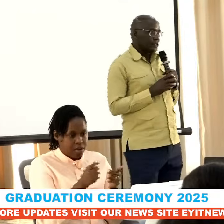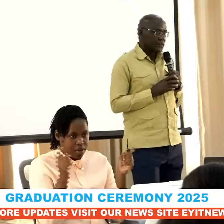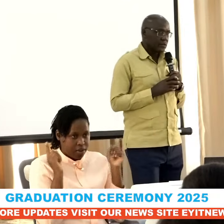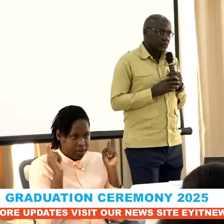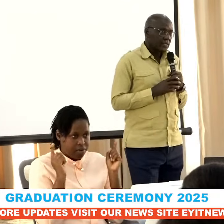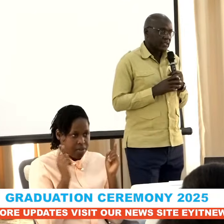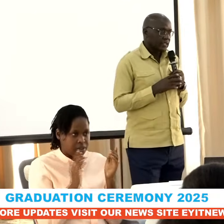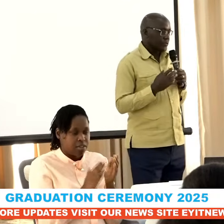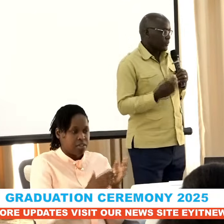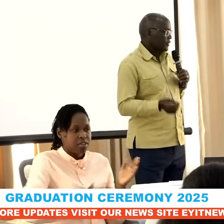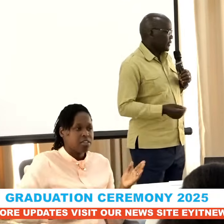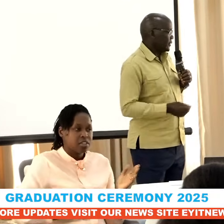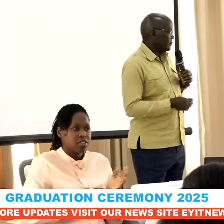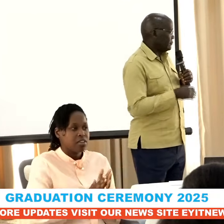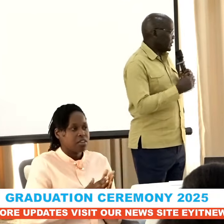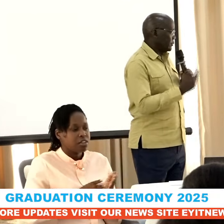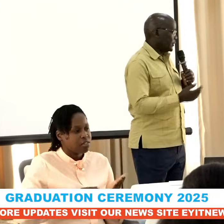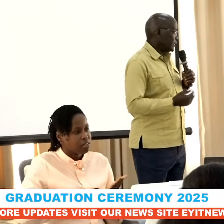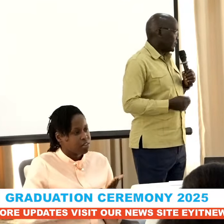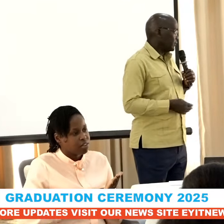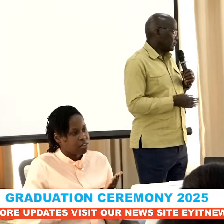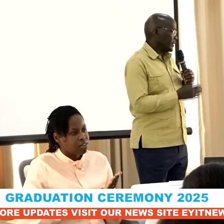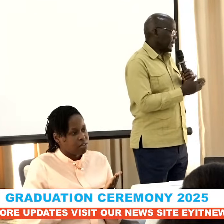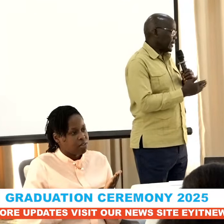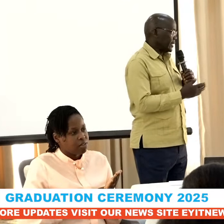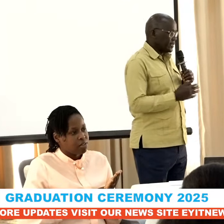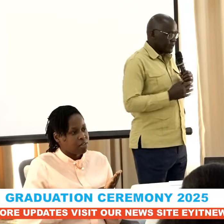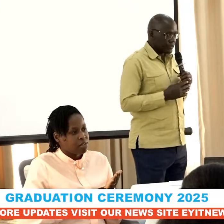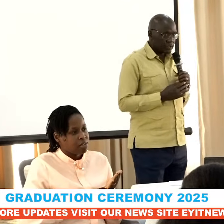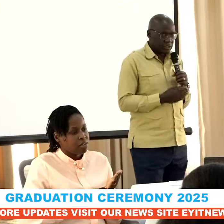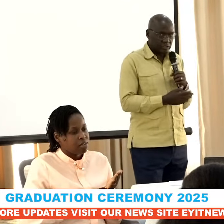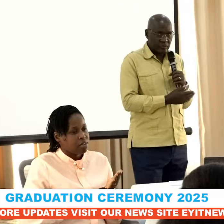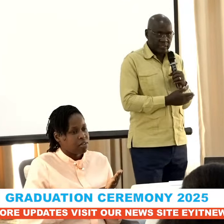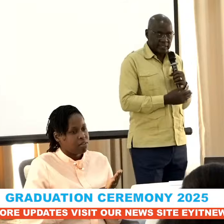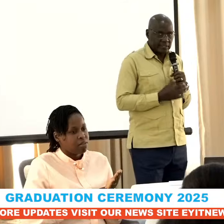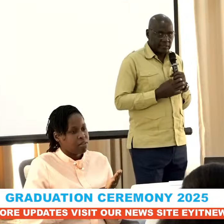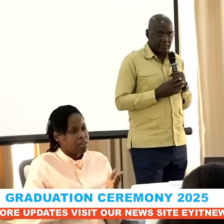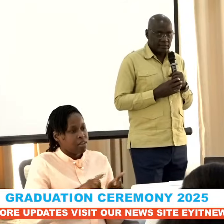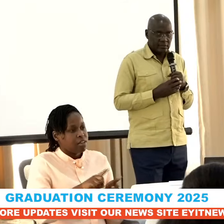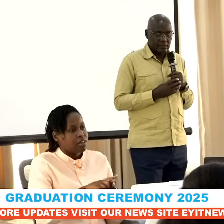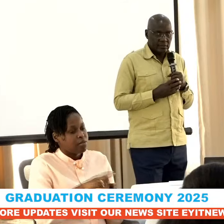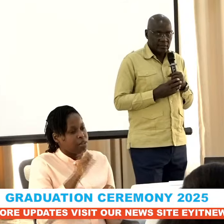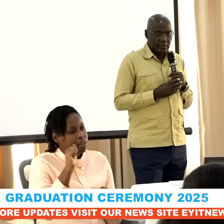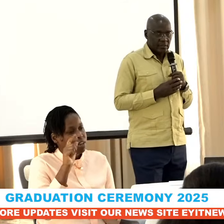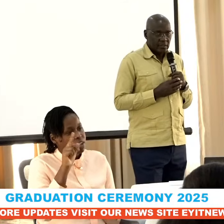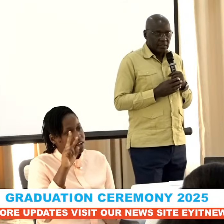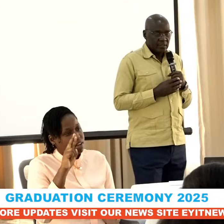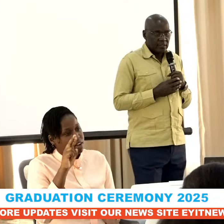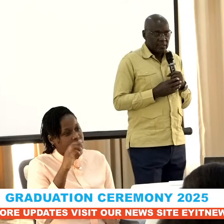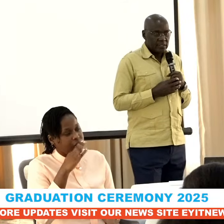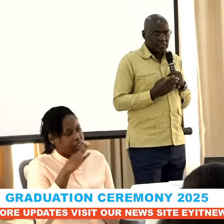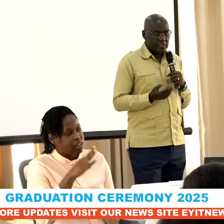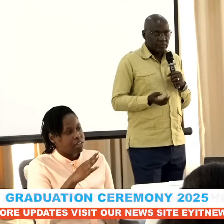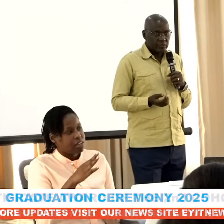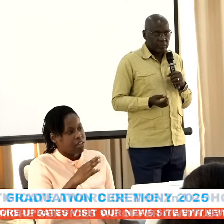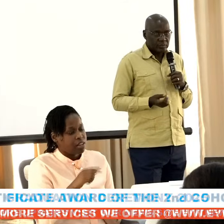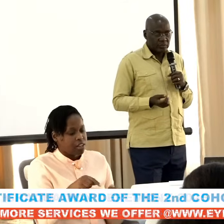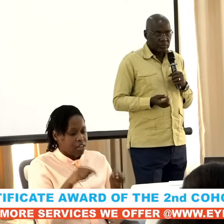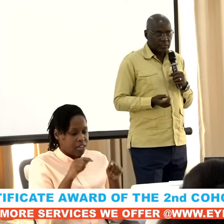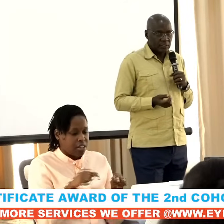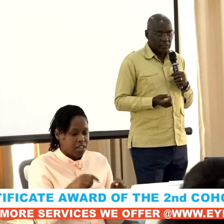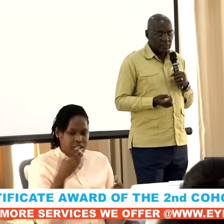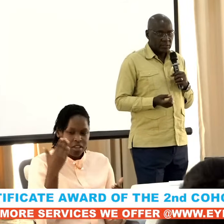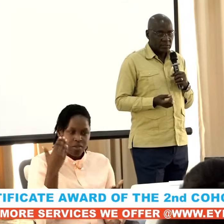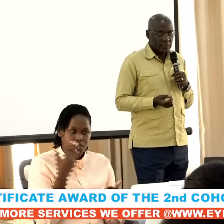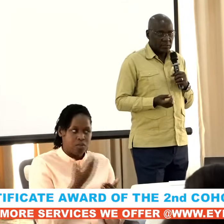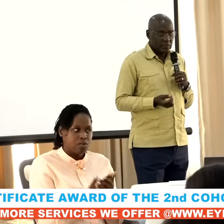Technology, what has already been pointed out by academic registrar and dean, this is a great